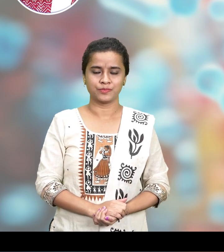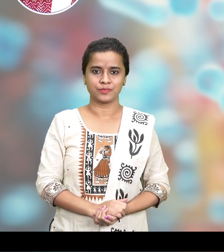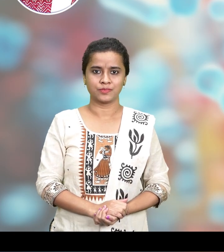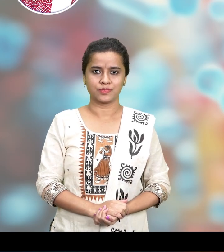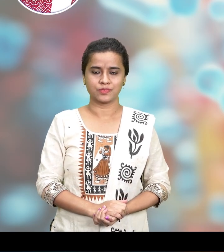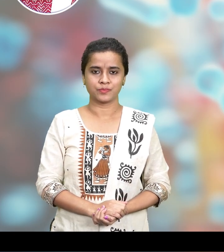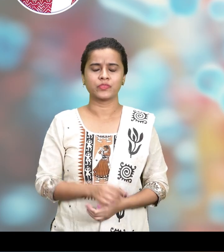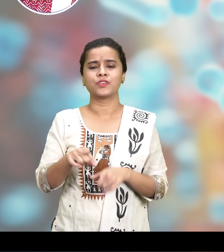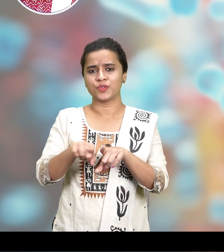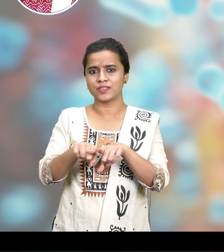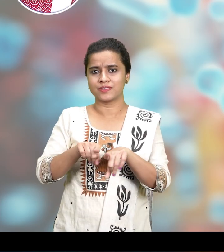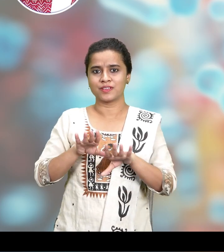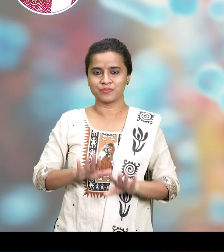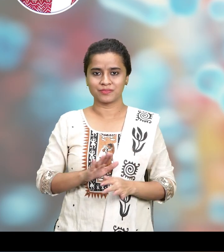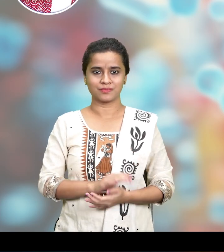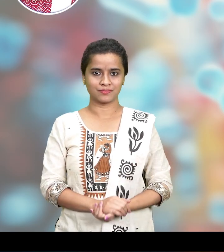As an example,